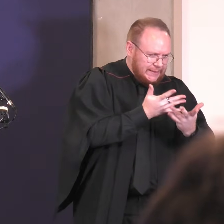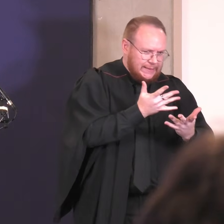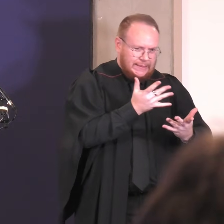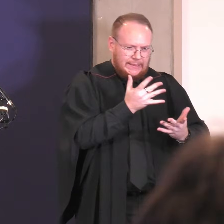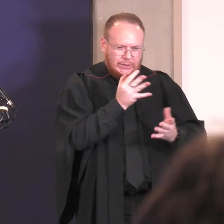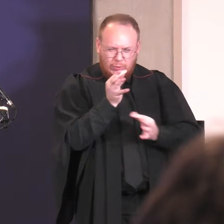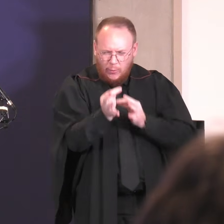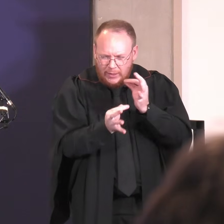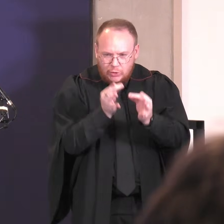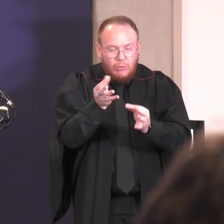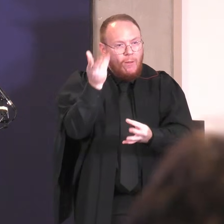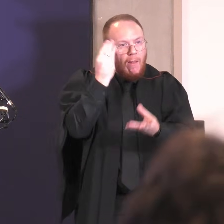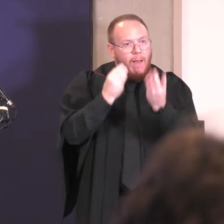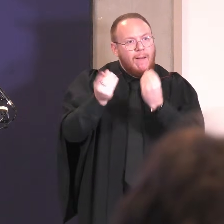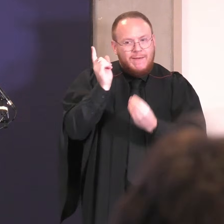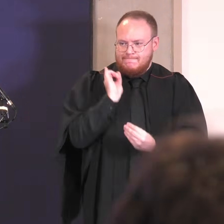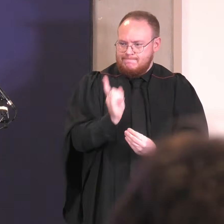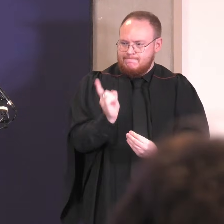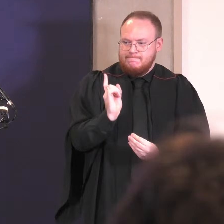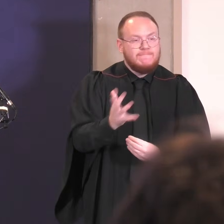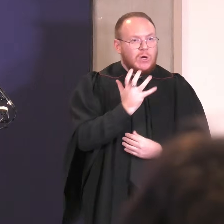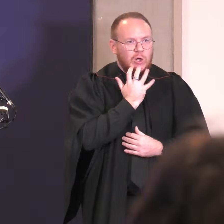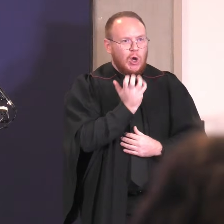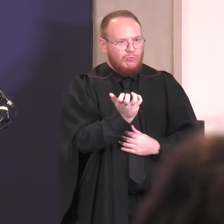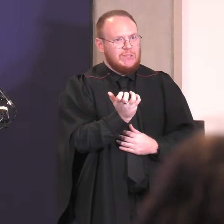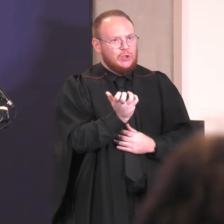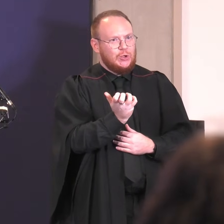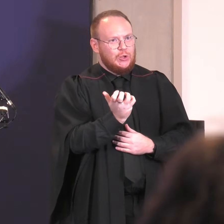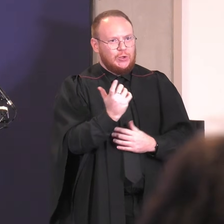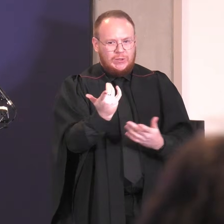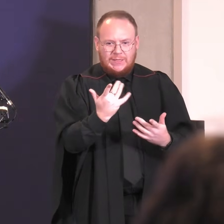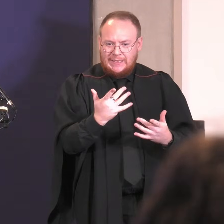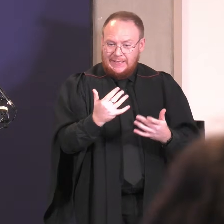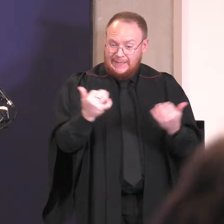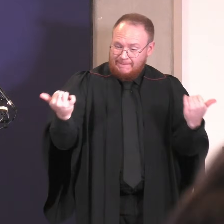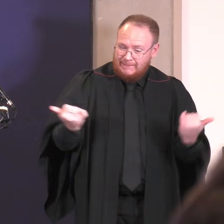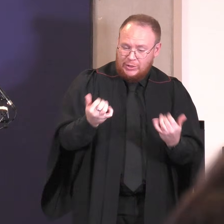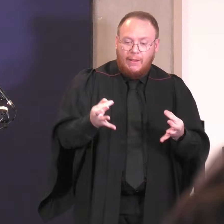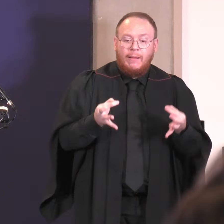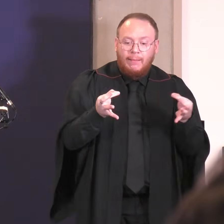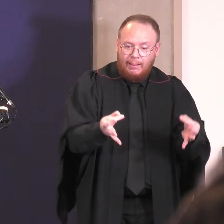the essence of courage, to keep striving, even when the finish line is ever moving.